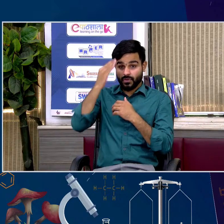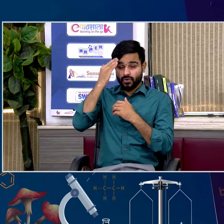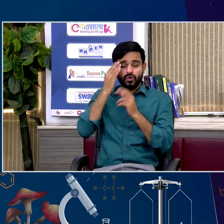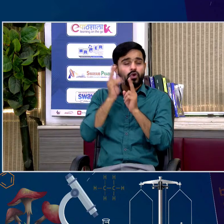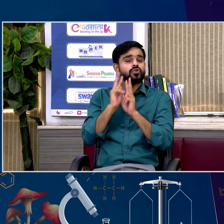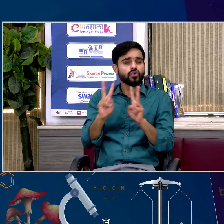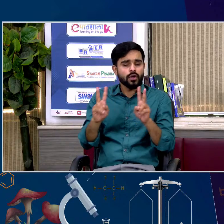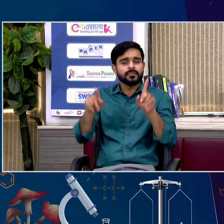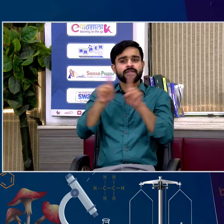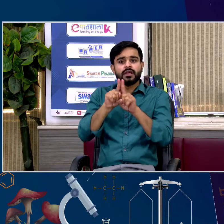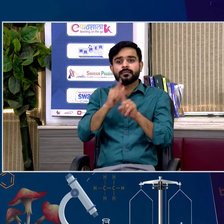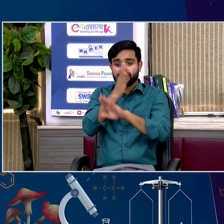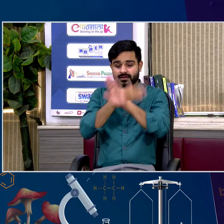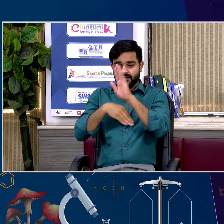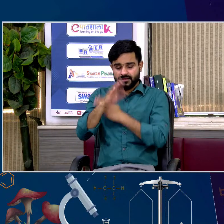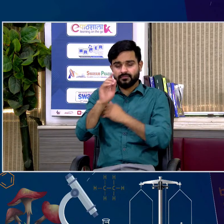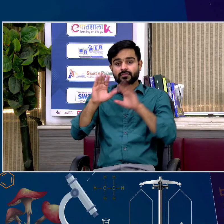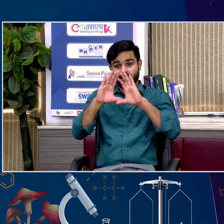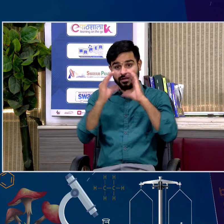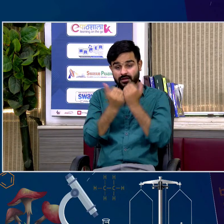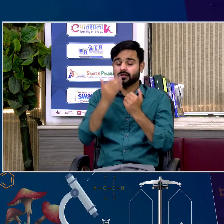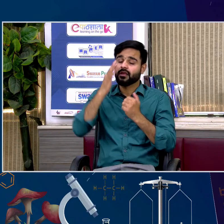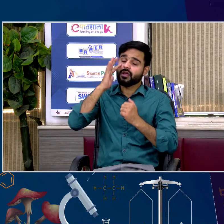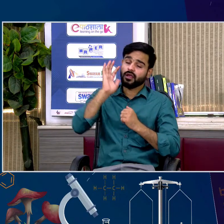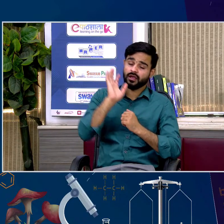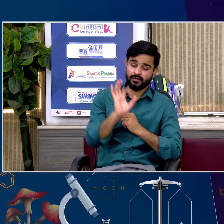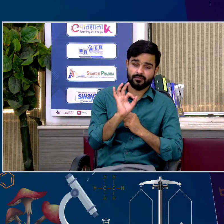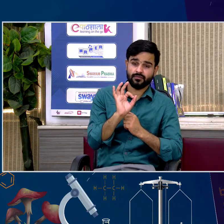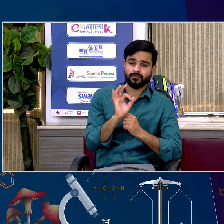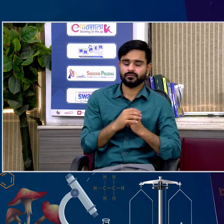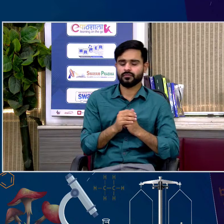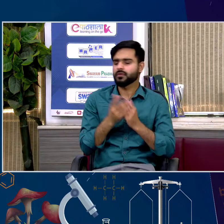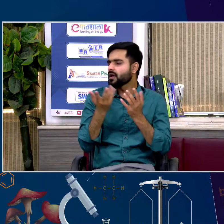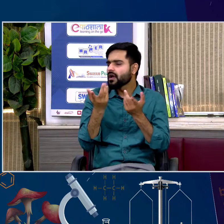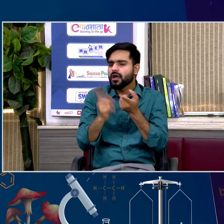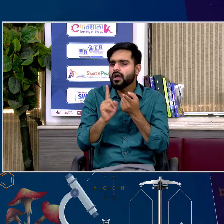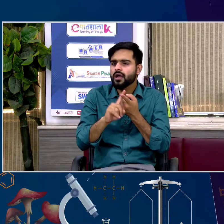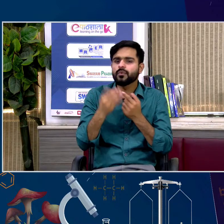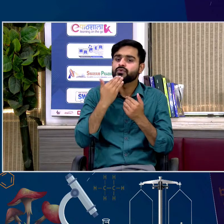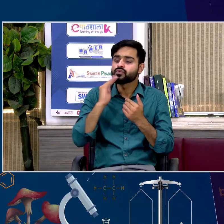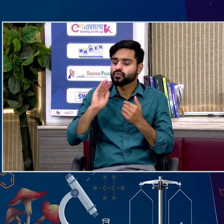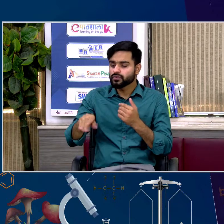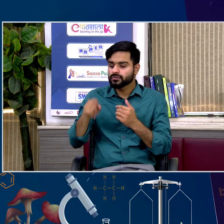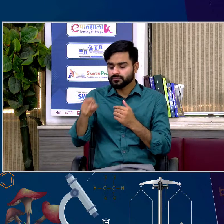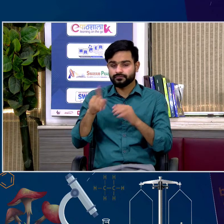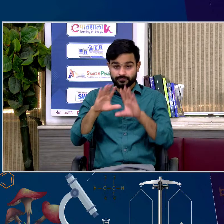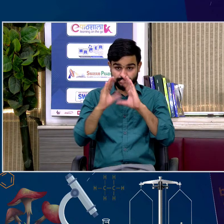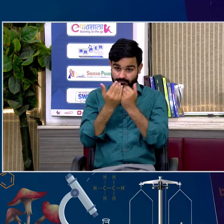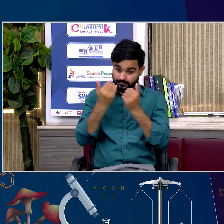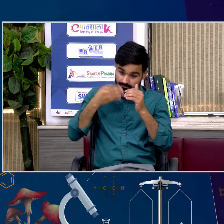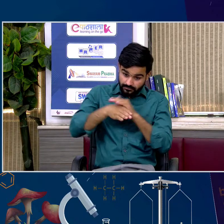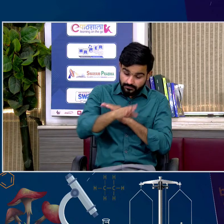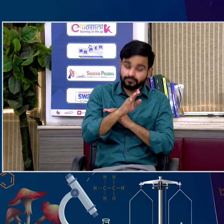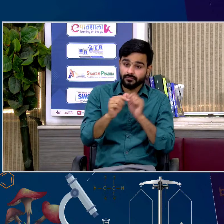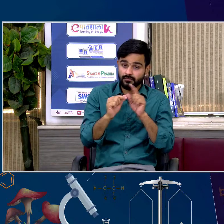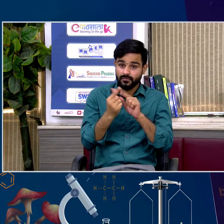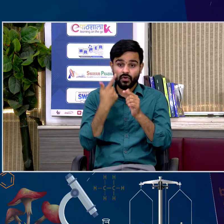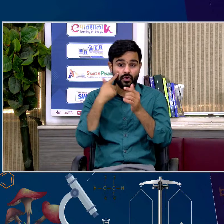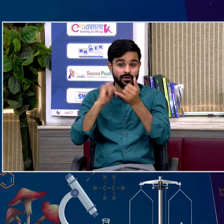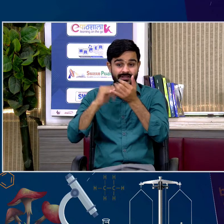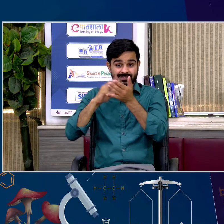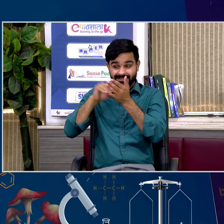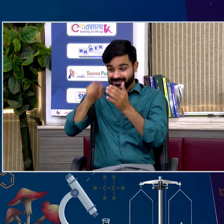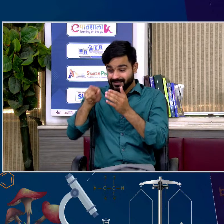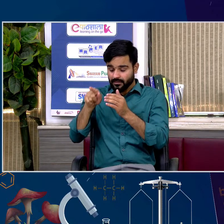normalize disability in the classroom. It's very, very important because what happens is when a child comes in the classroom who's autistic, he may do